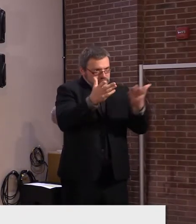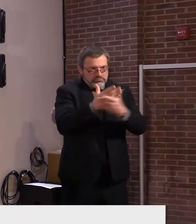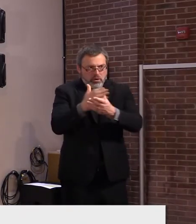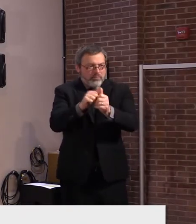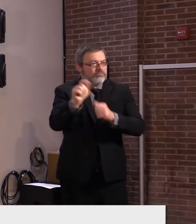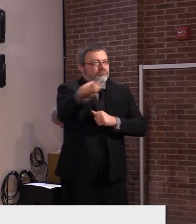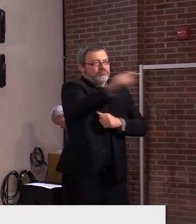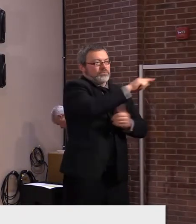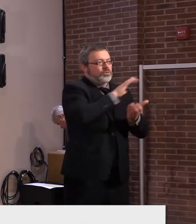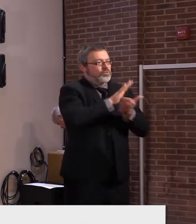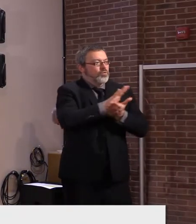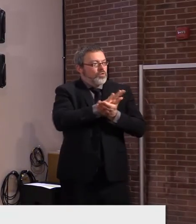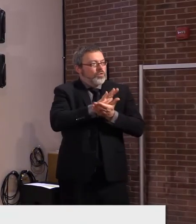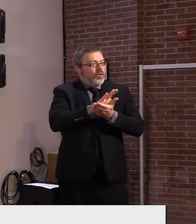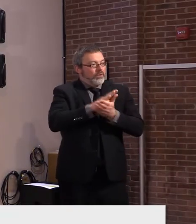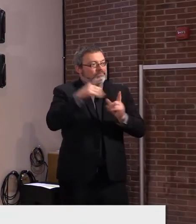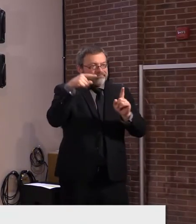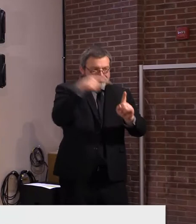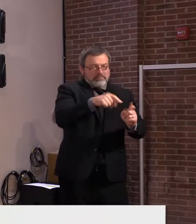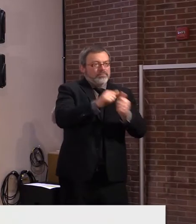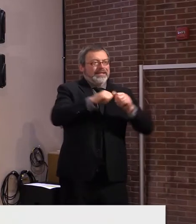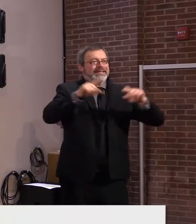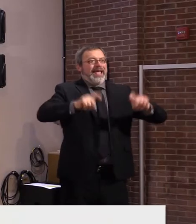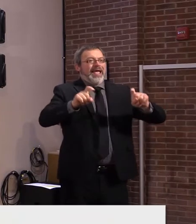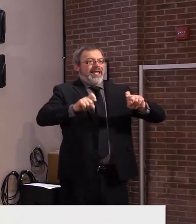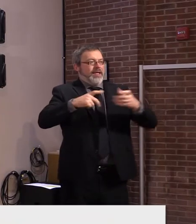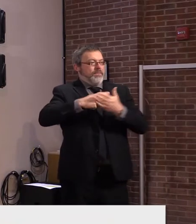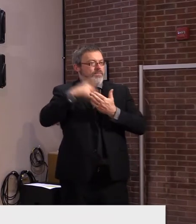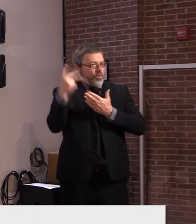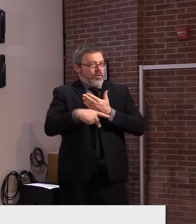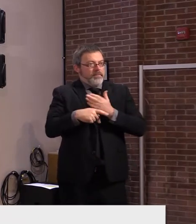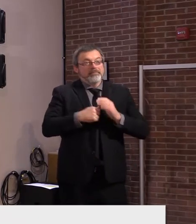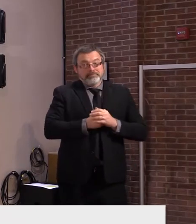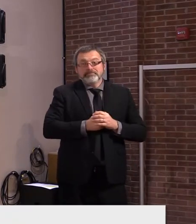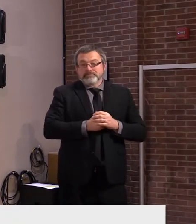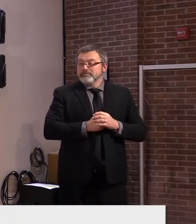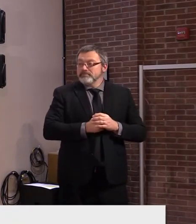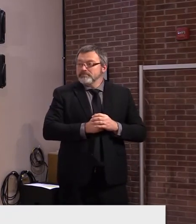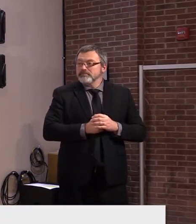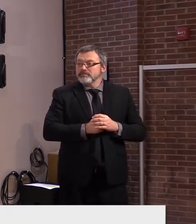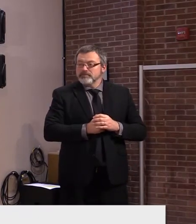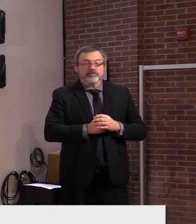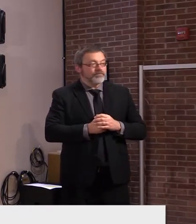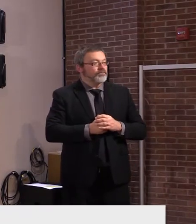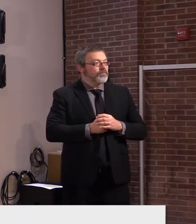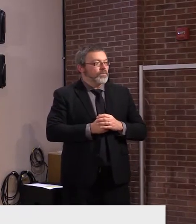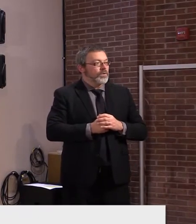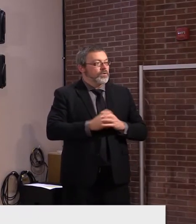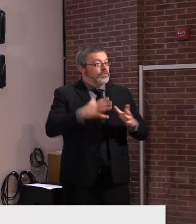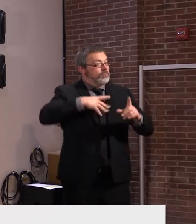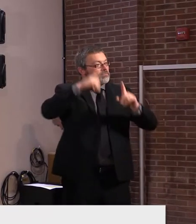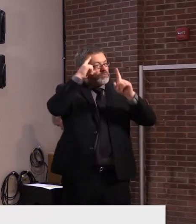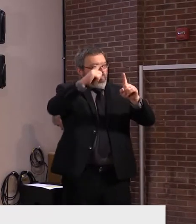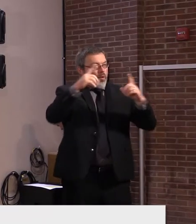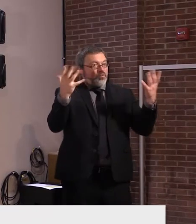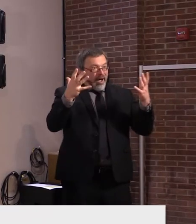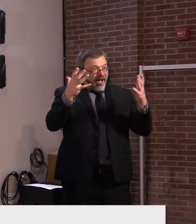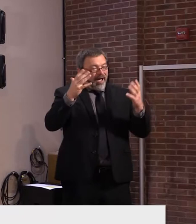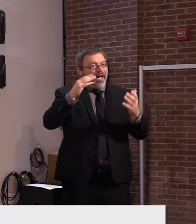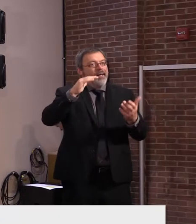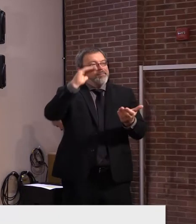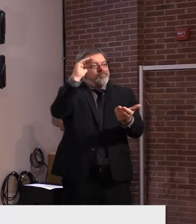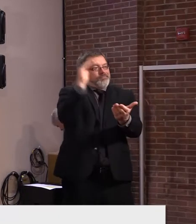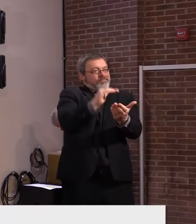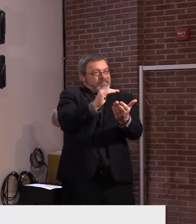testing programs we're rolling out now across the state. As I noted last week, the goal of these programs is to reduce the impacts on student learning